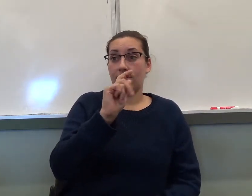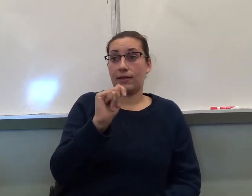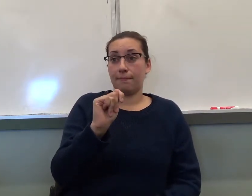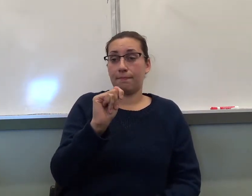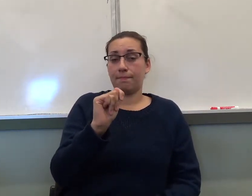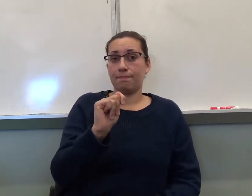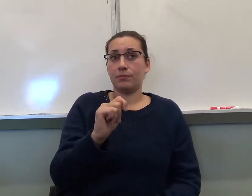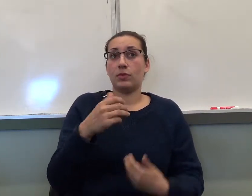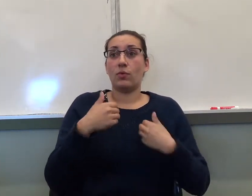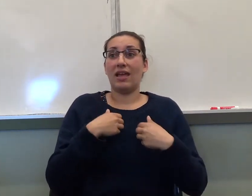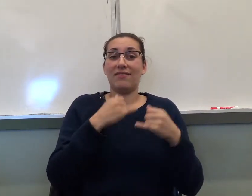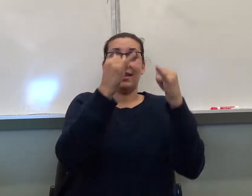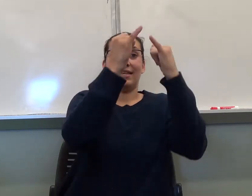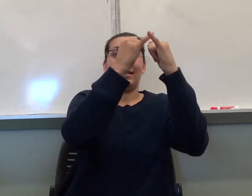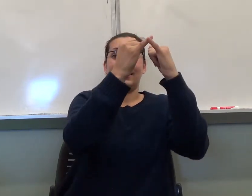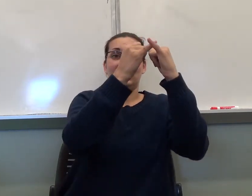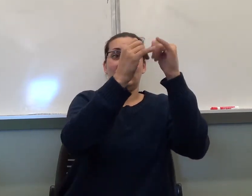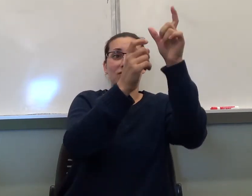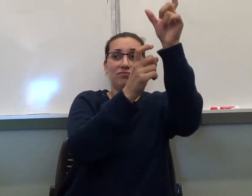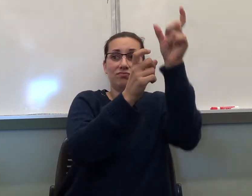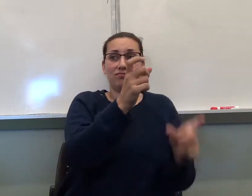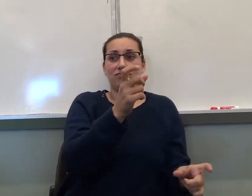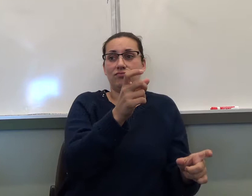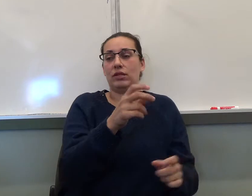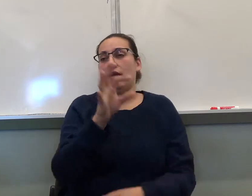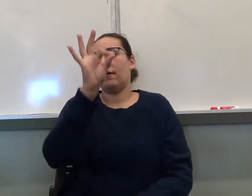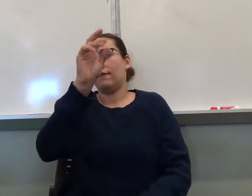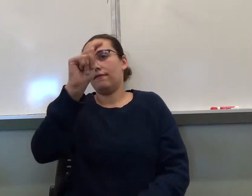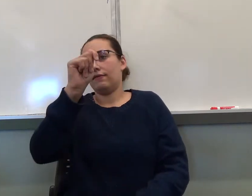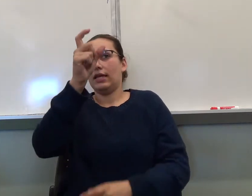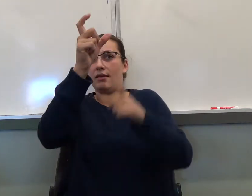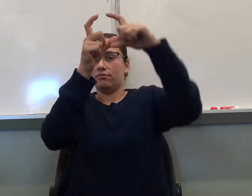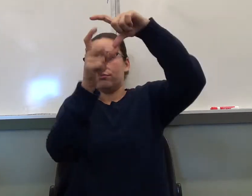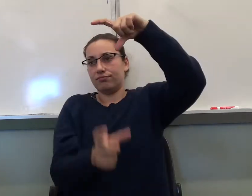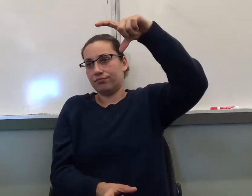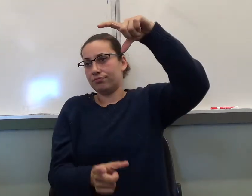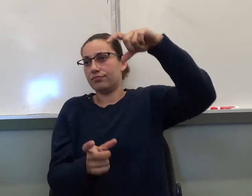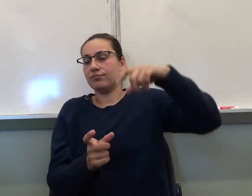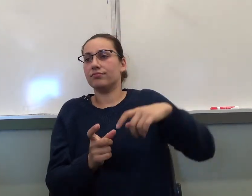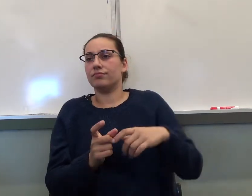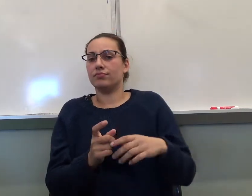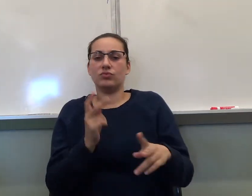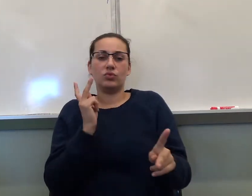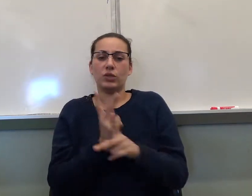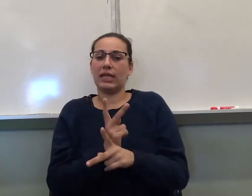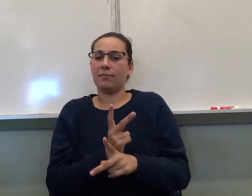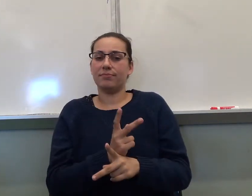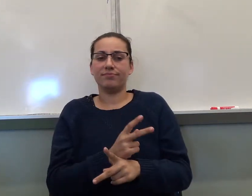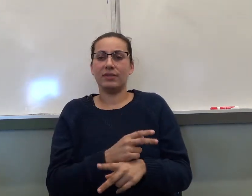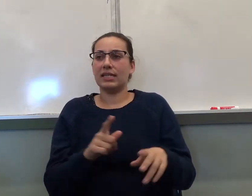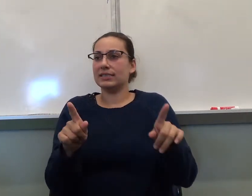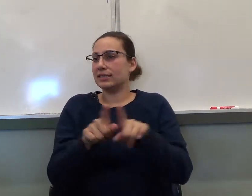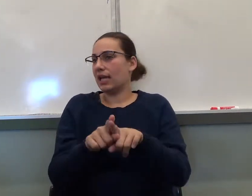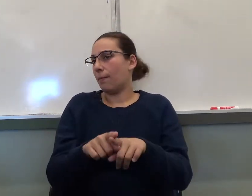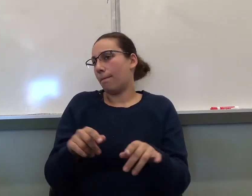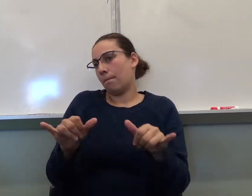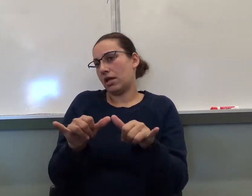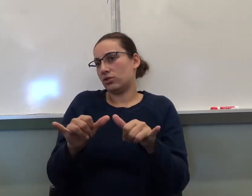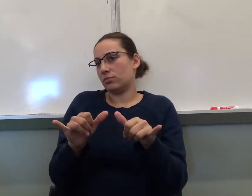inches above inches and feet above feet. And that's basically the way you handle these things. You keep the same units in the column. So 6